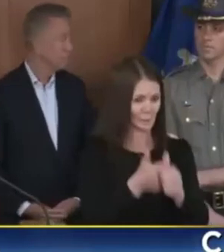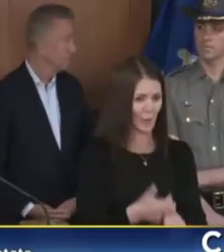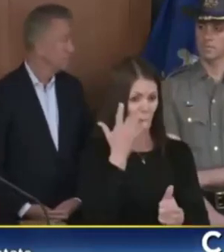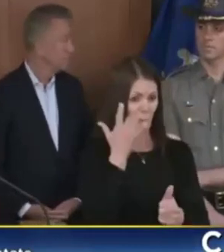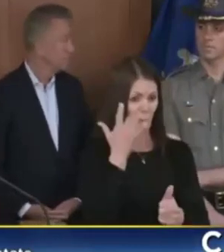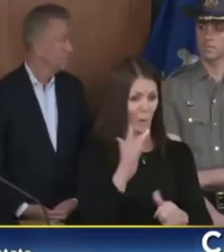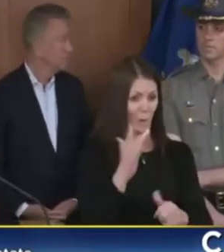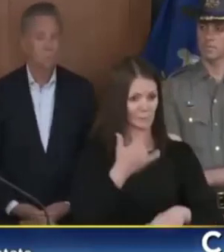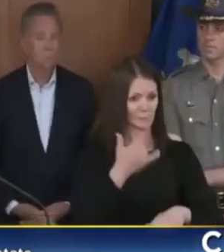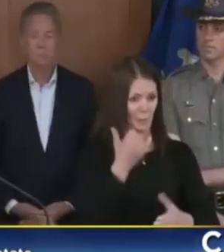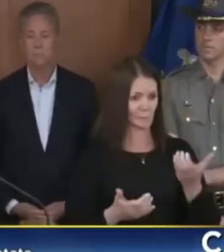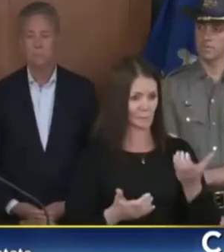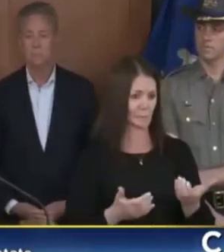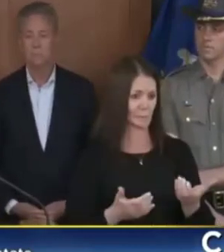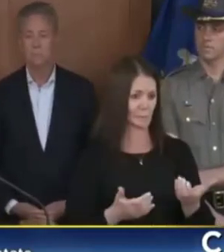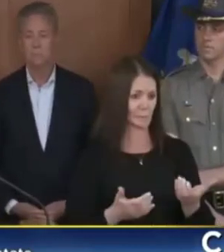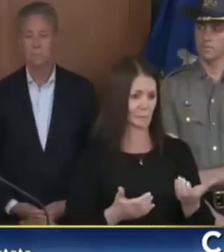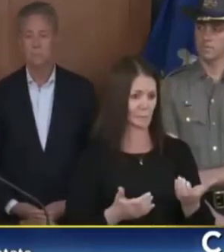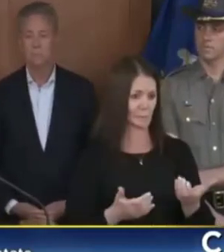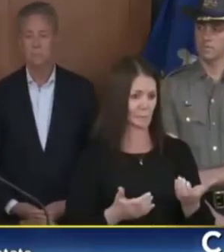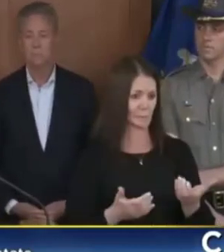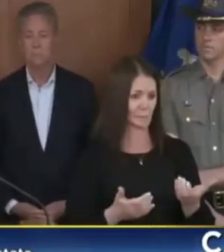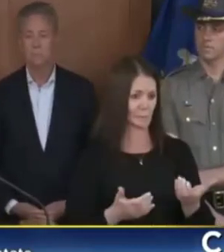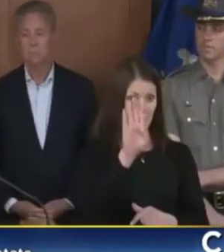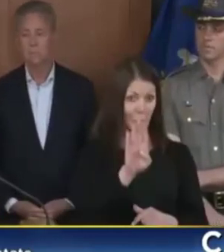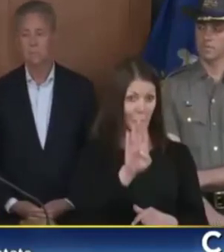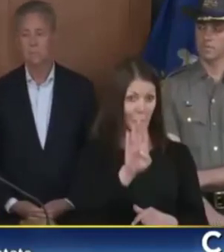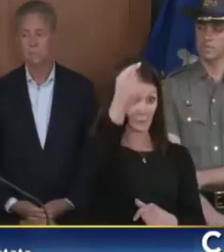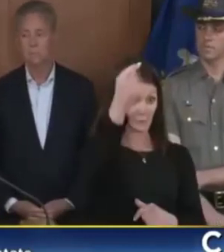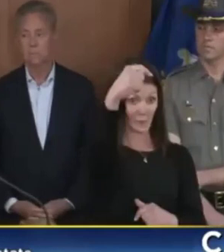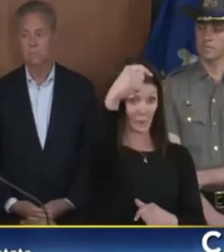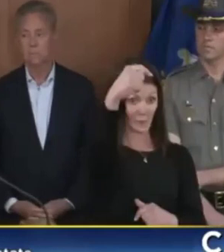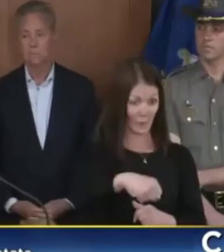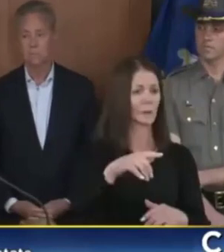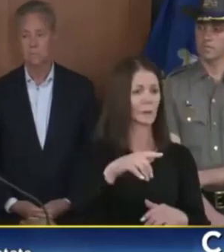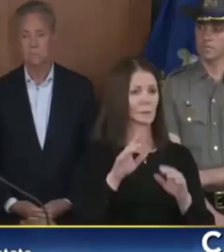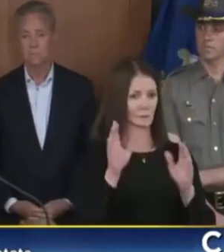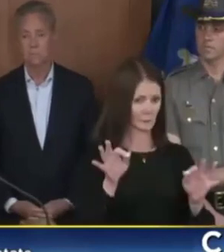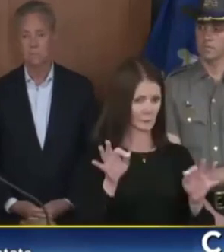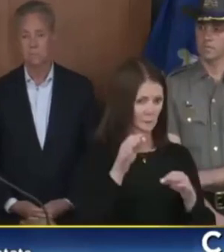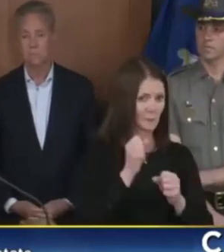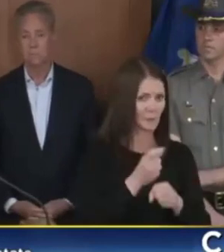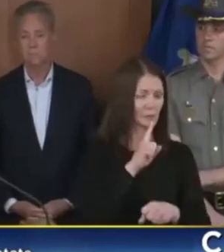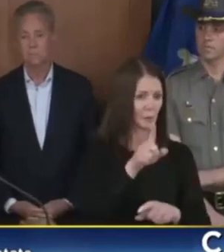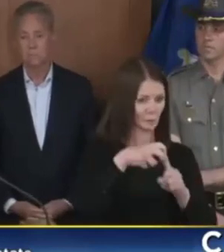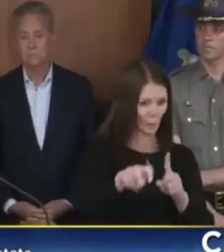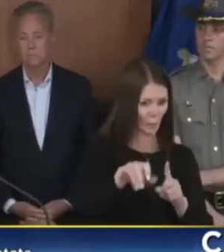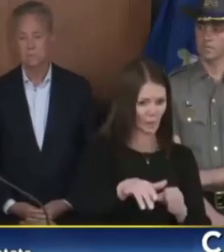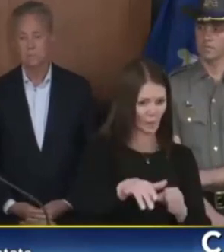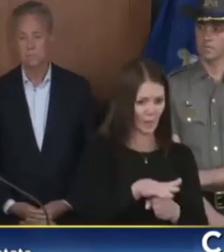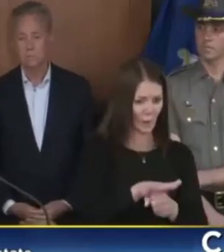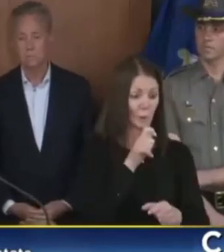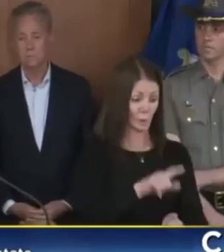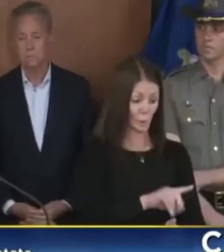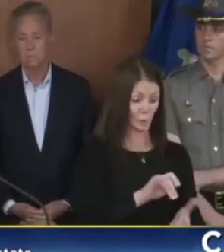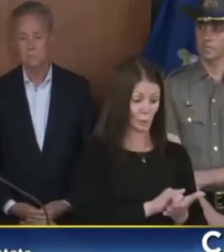those maps, really encouraging anyone coming out of Boston how to get around this incident, as well as coming out of New York. And then if anyone does find